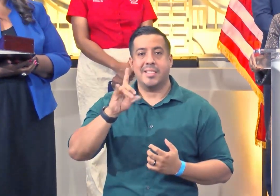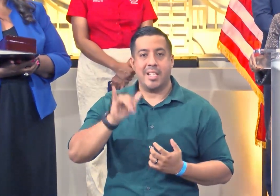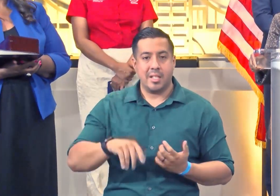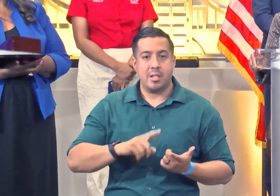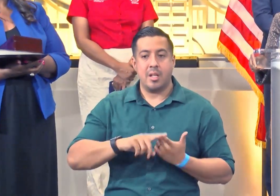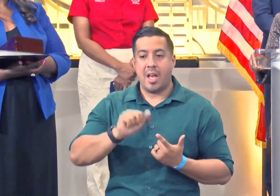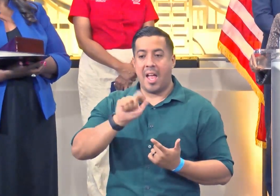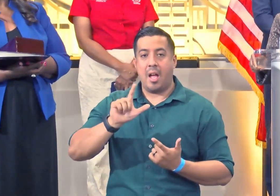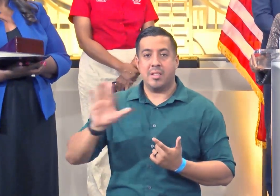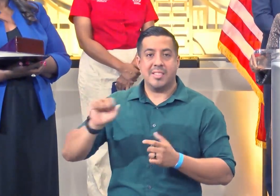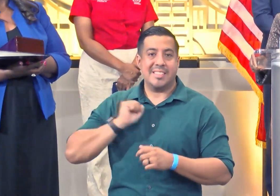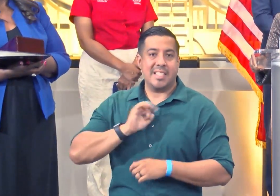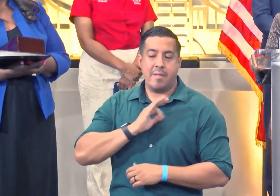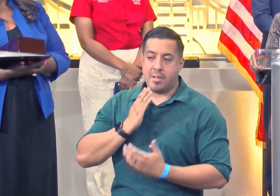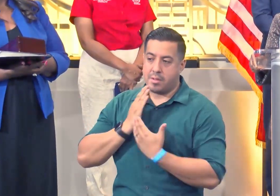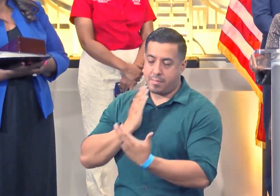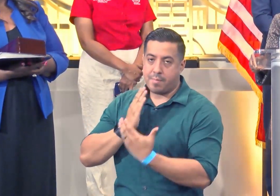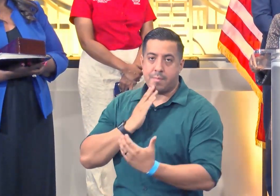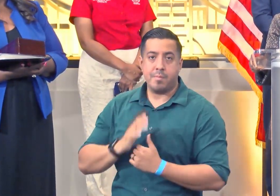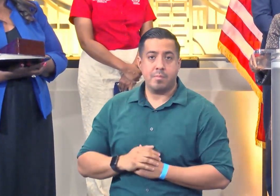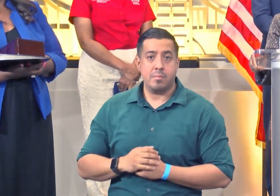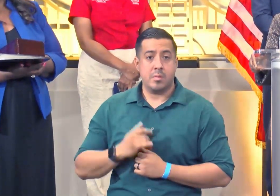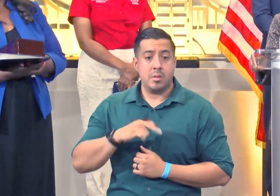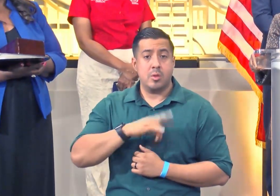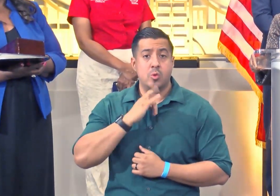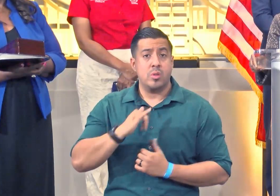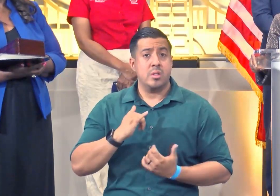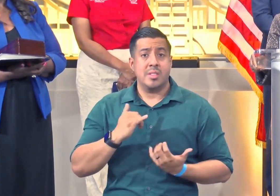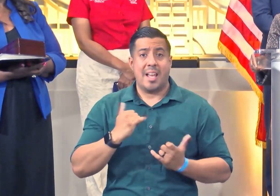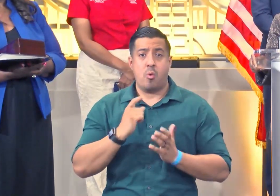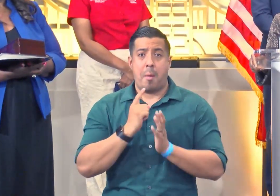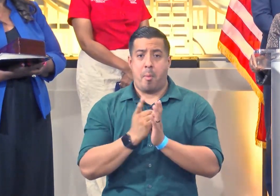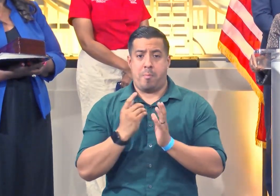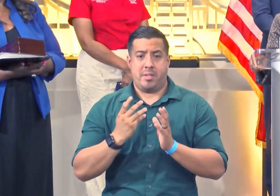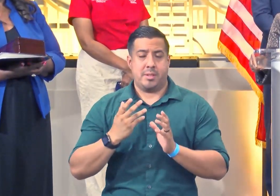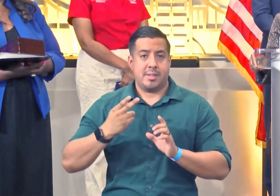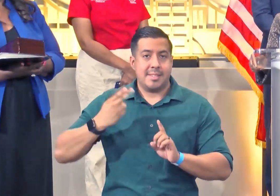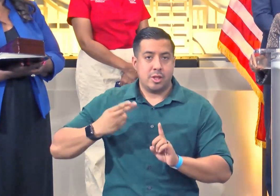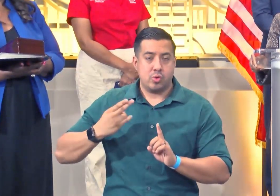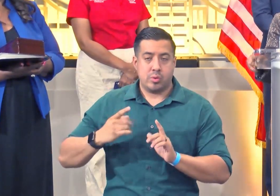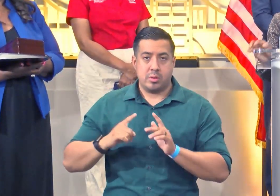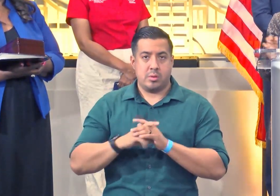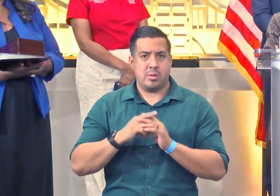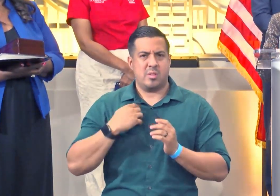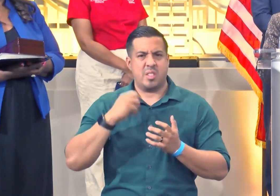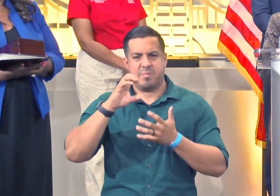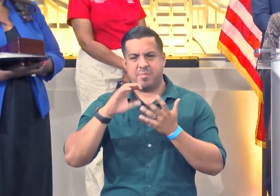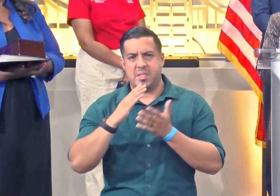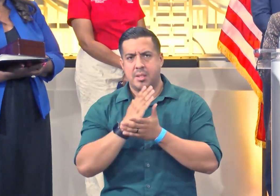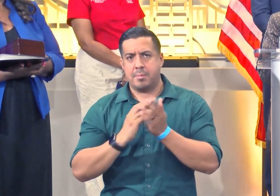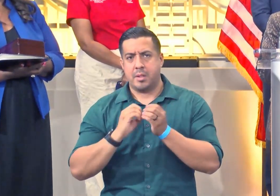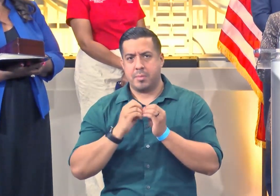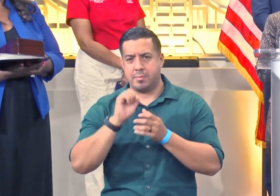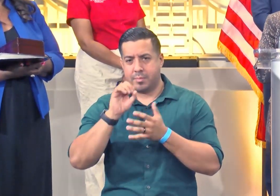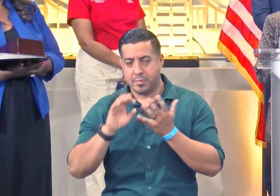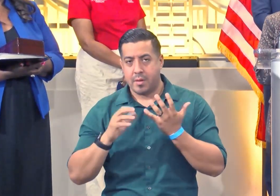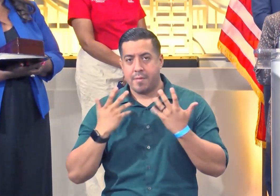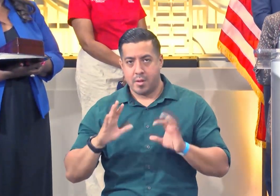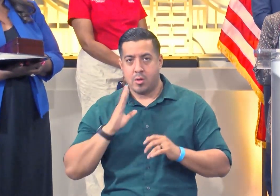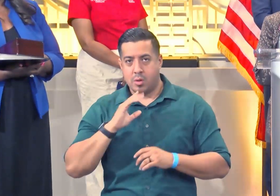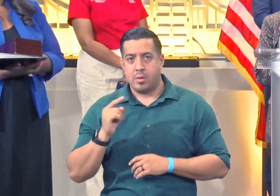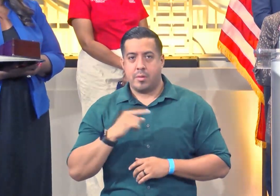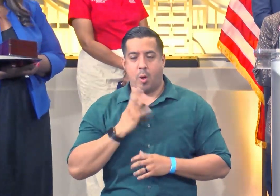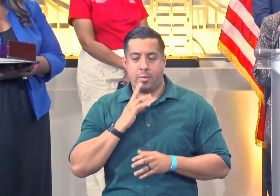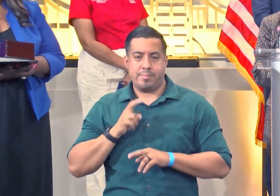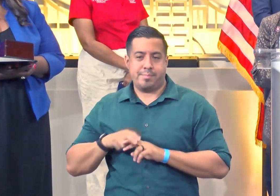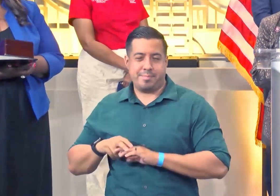staff. This is a moment in history. Just let me briefly give you some statistics and then, as they say, go to my seat.